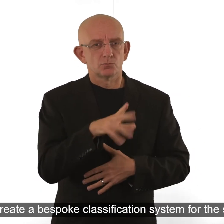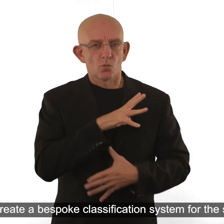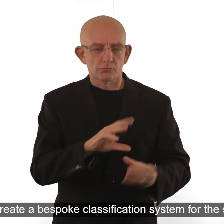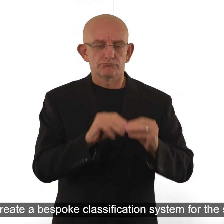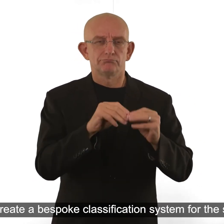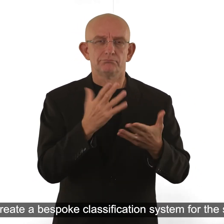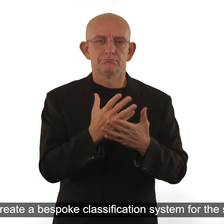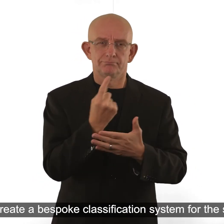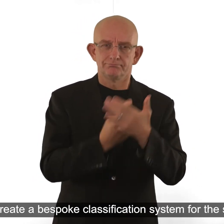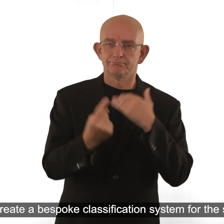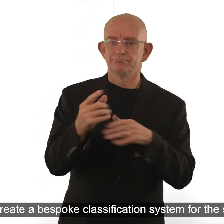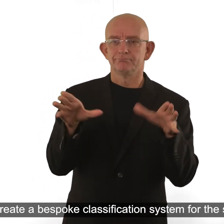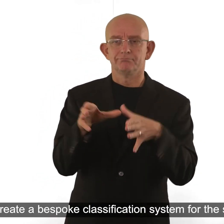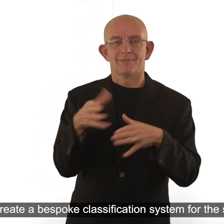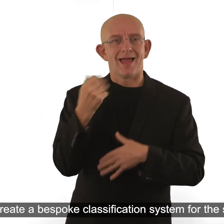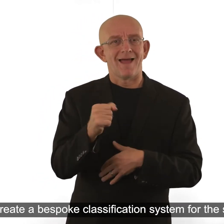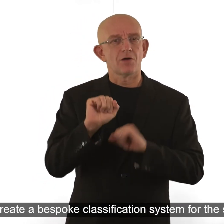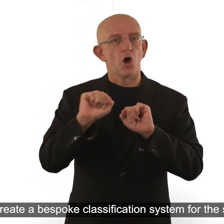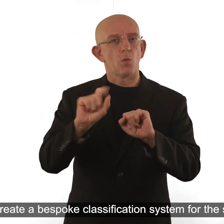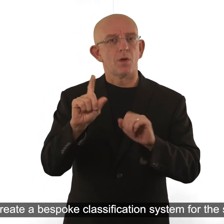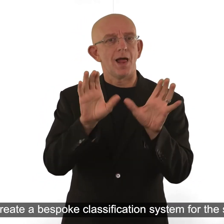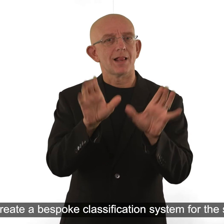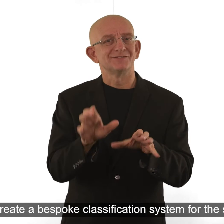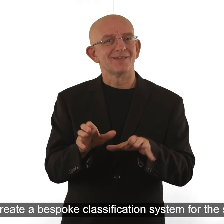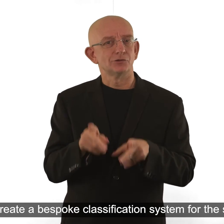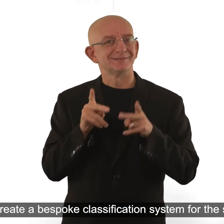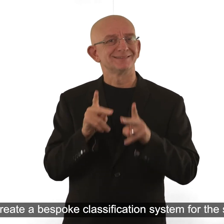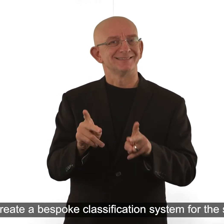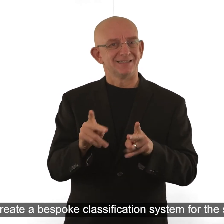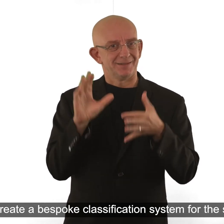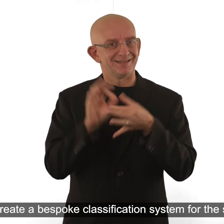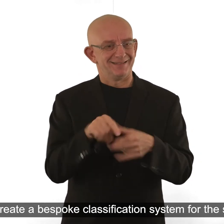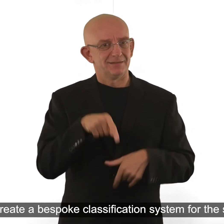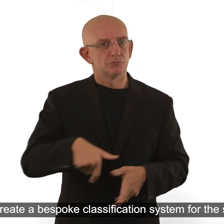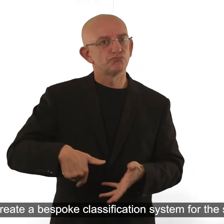to create a bespoke classification system for the sport